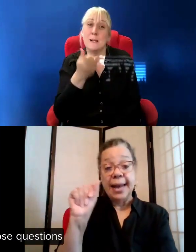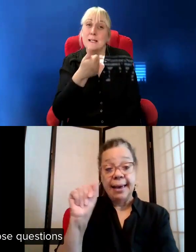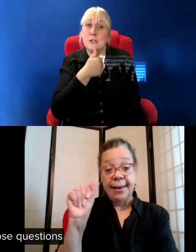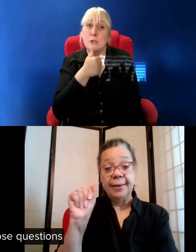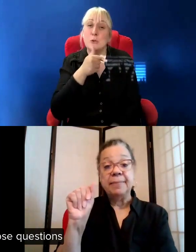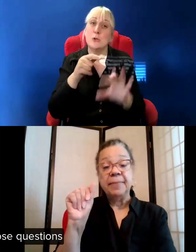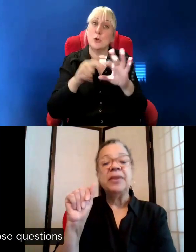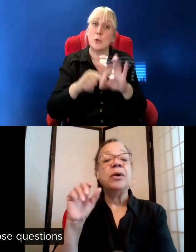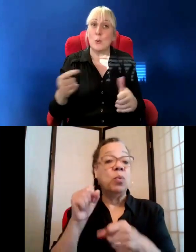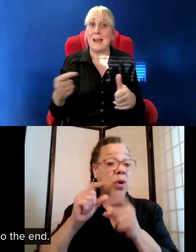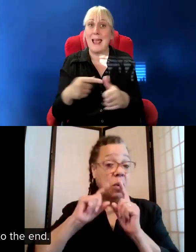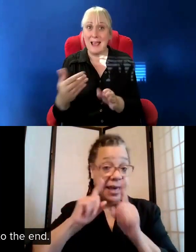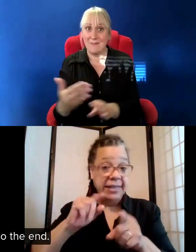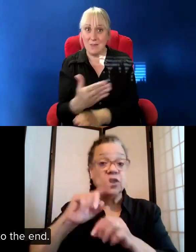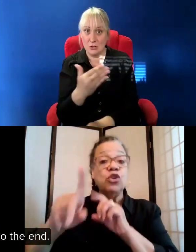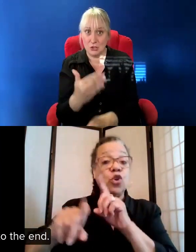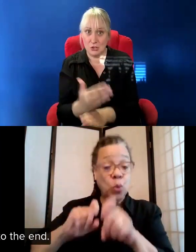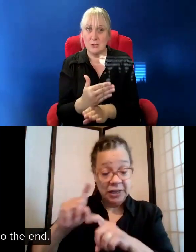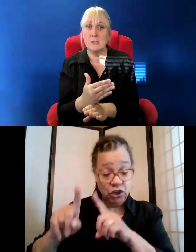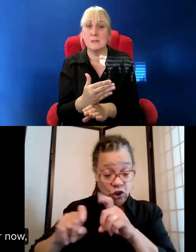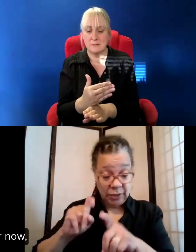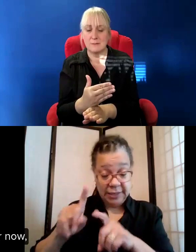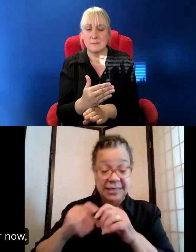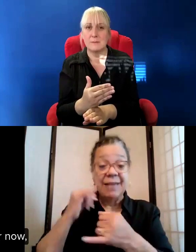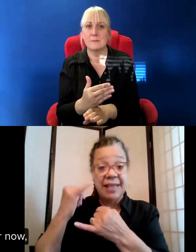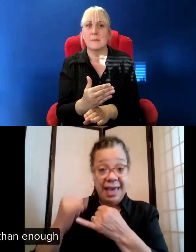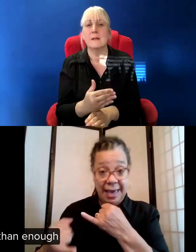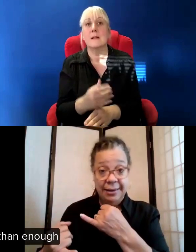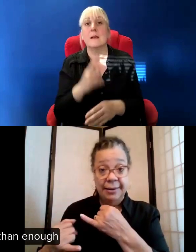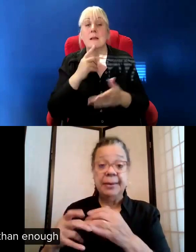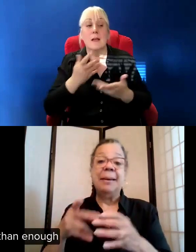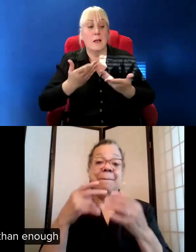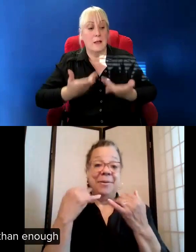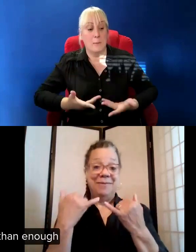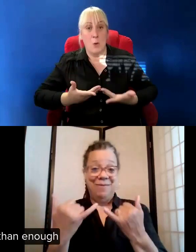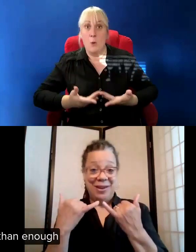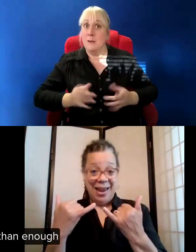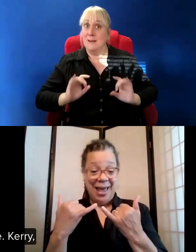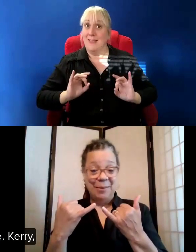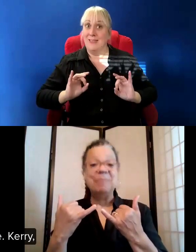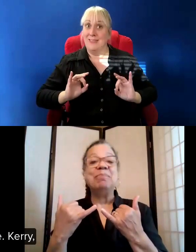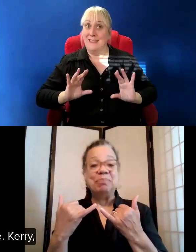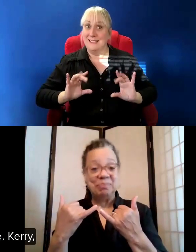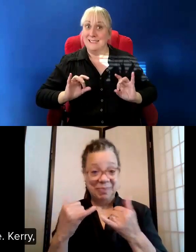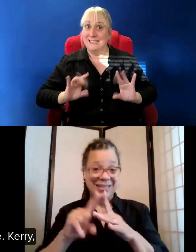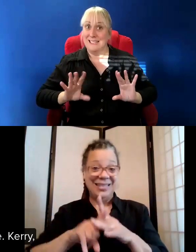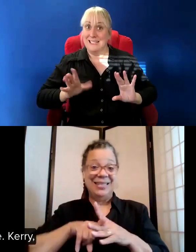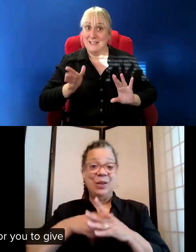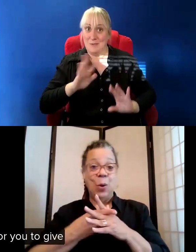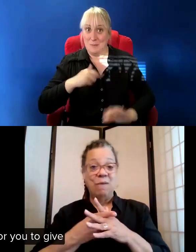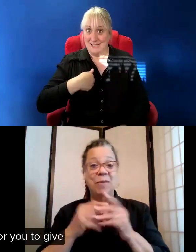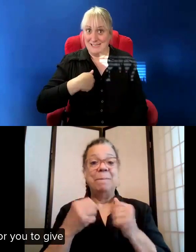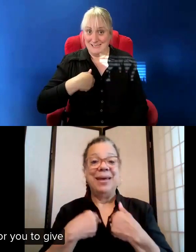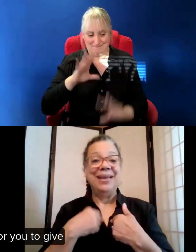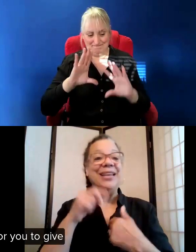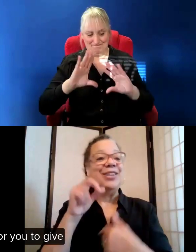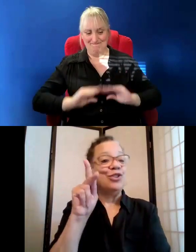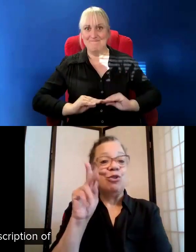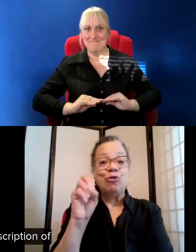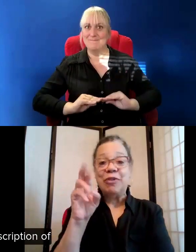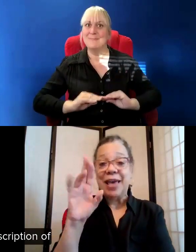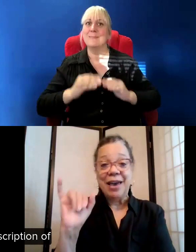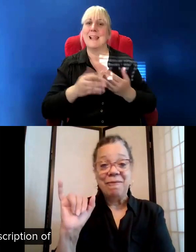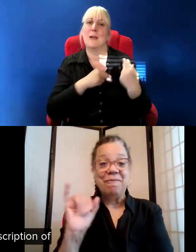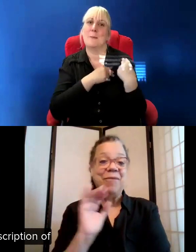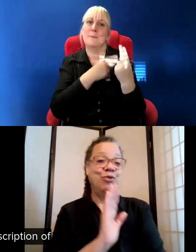time answering those questions as we get to the end. But for now, that is more than enough from me. Kerry, I would love for you to give